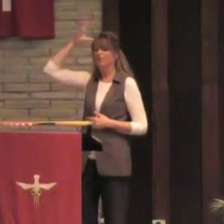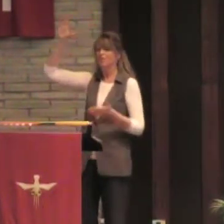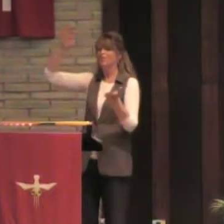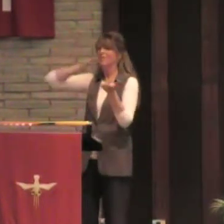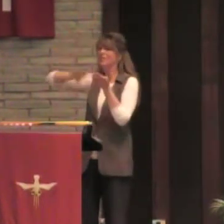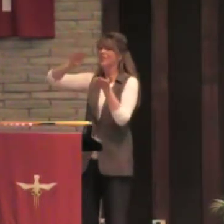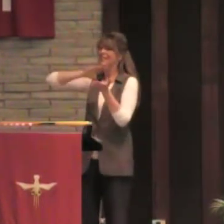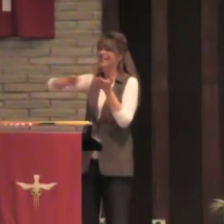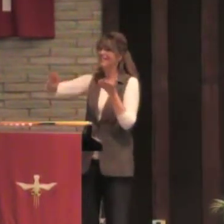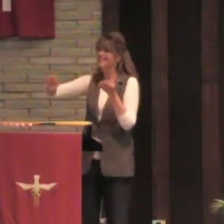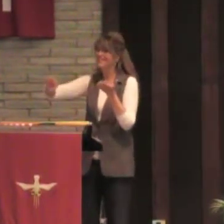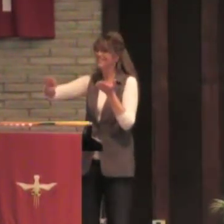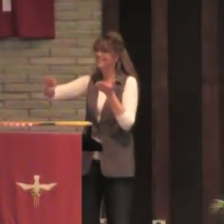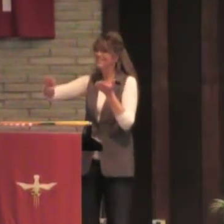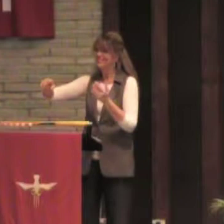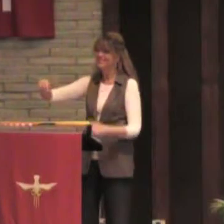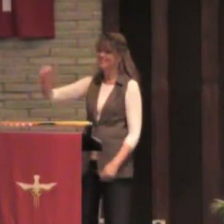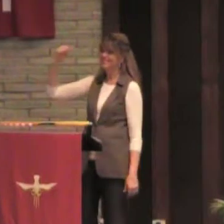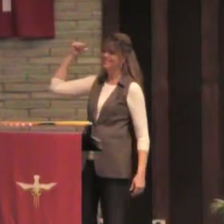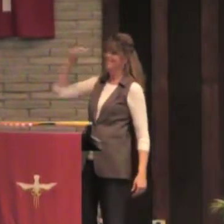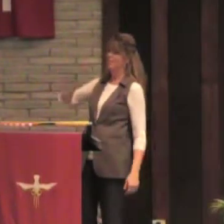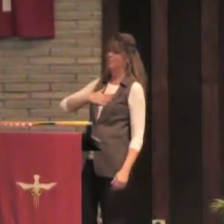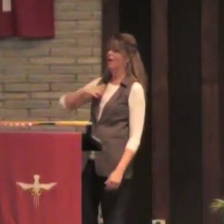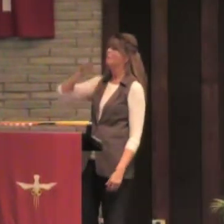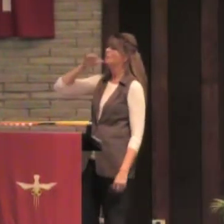So now he says, Father,